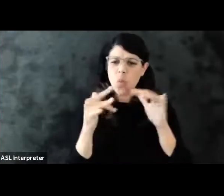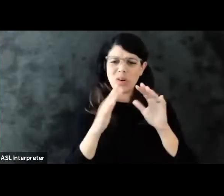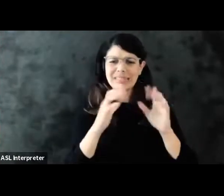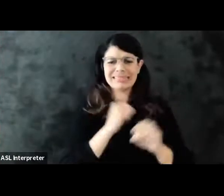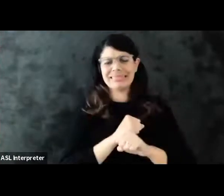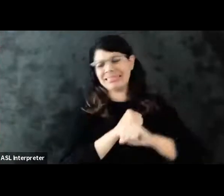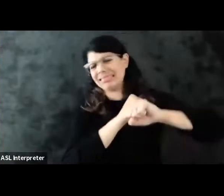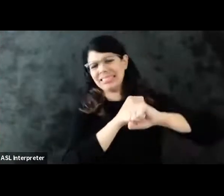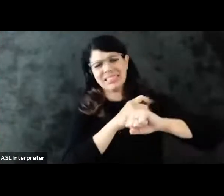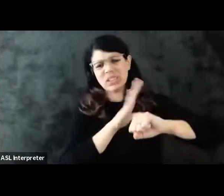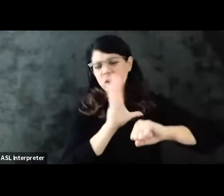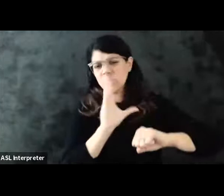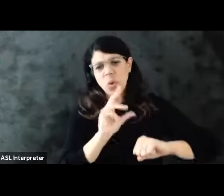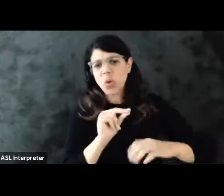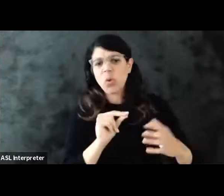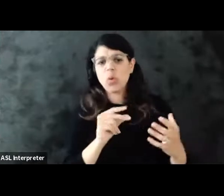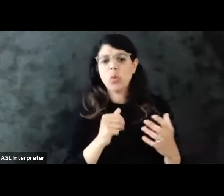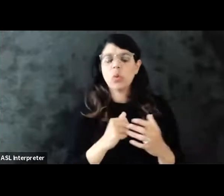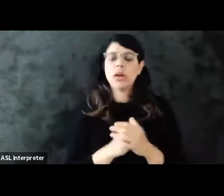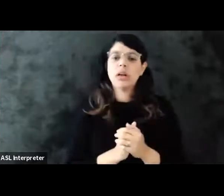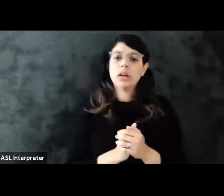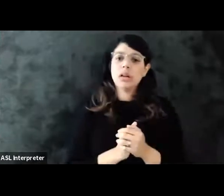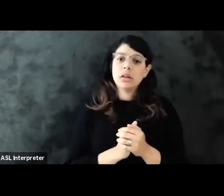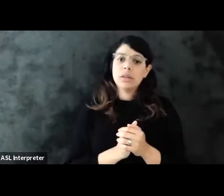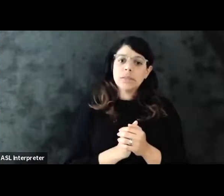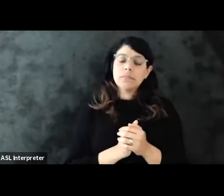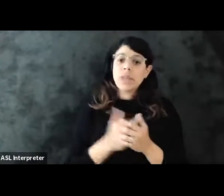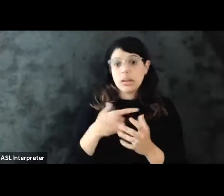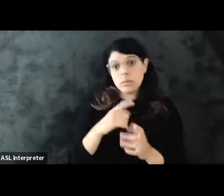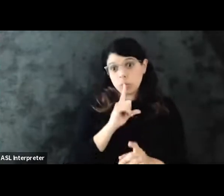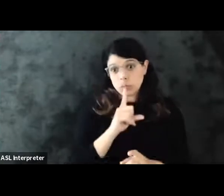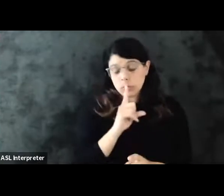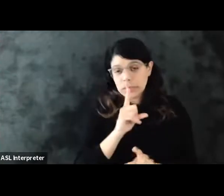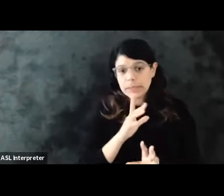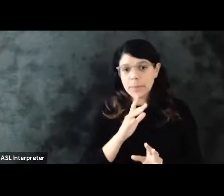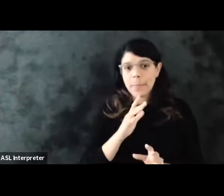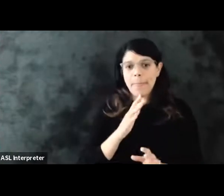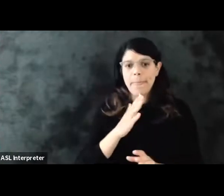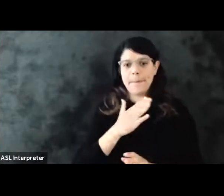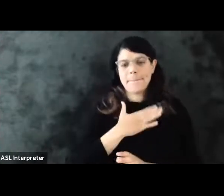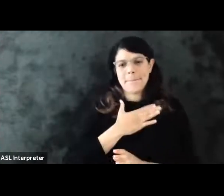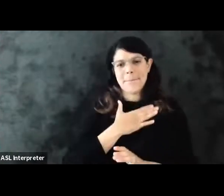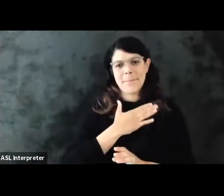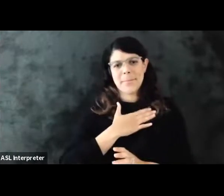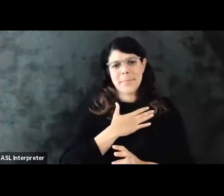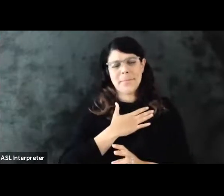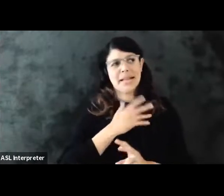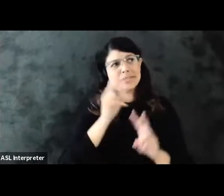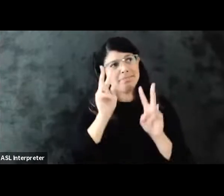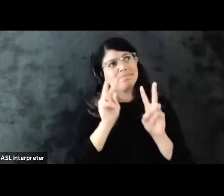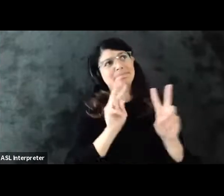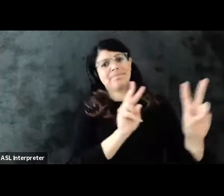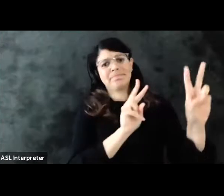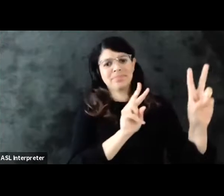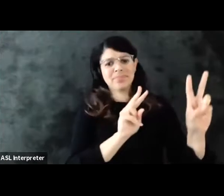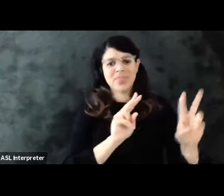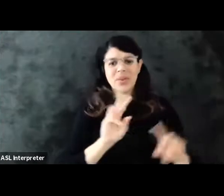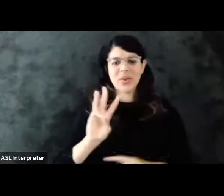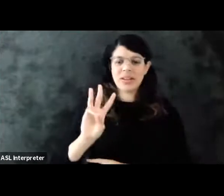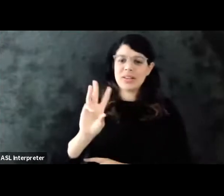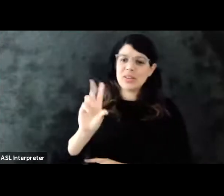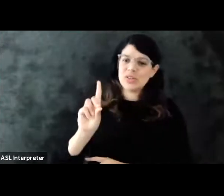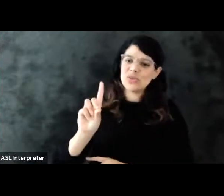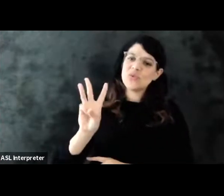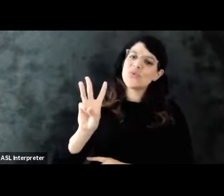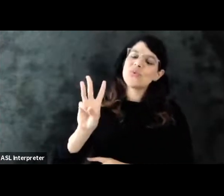stop the war. And one of my believe it or not, one of my heroes was Dwight Eisenhower. Do you all know who Dwight